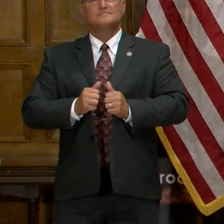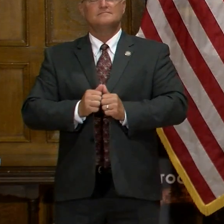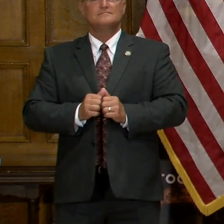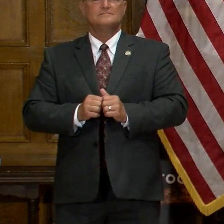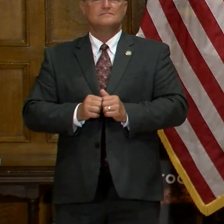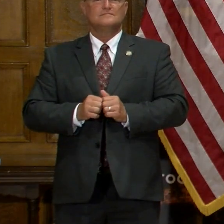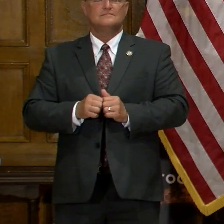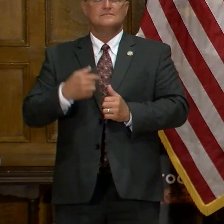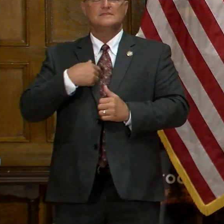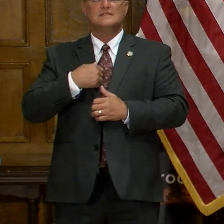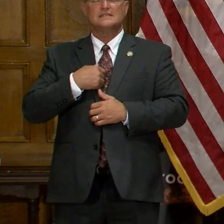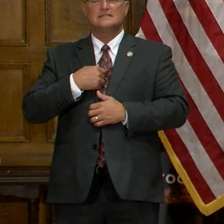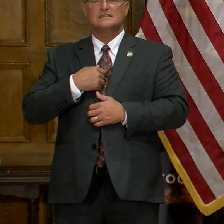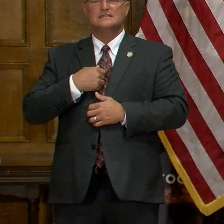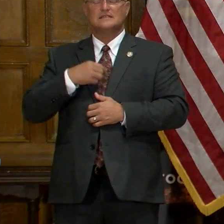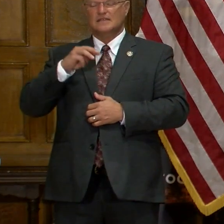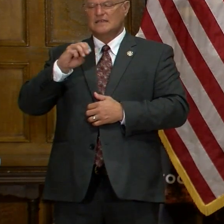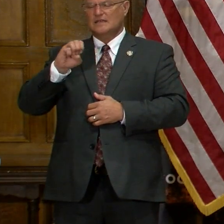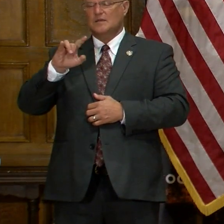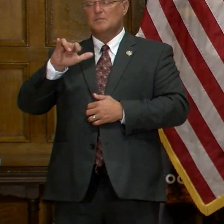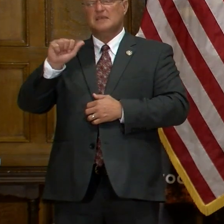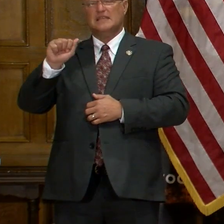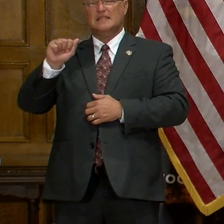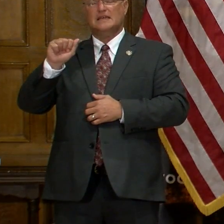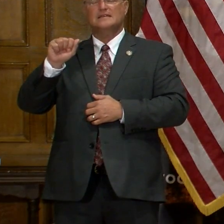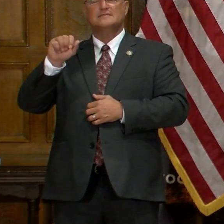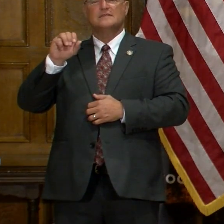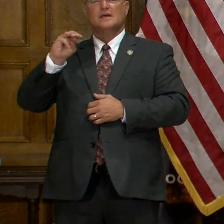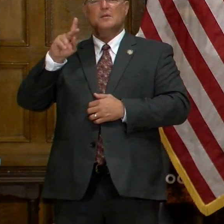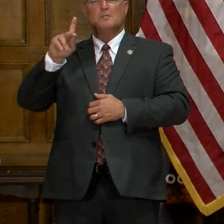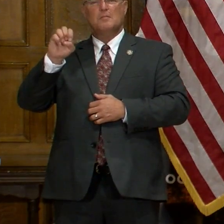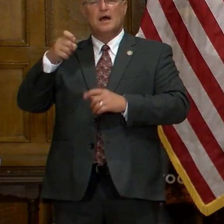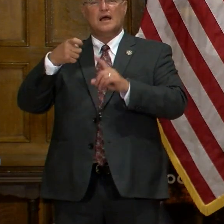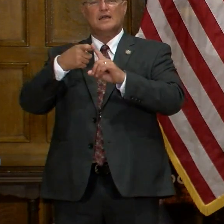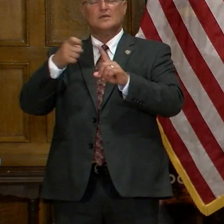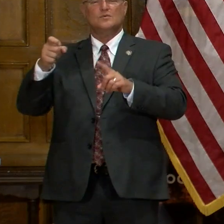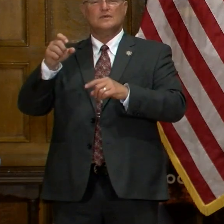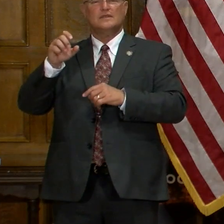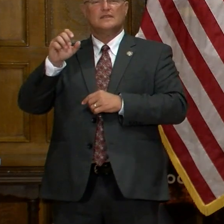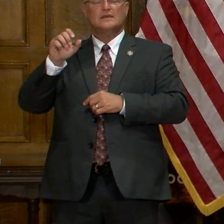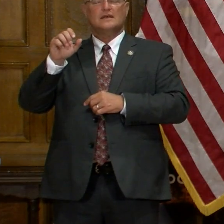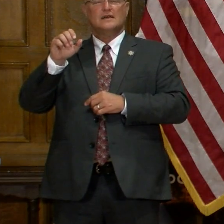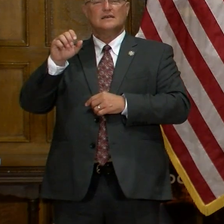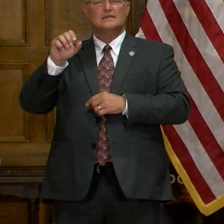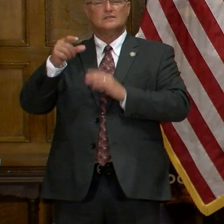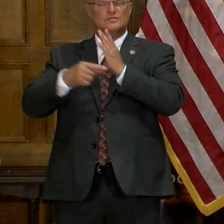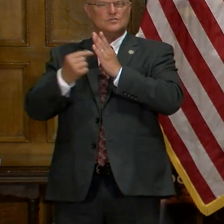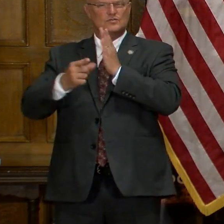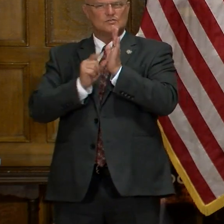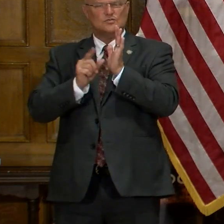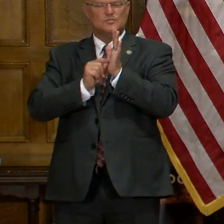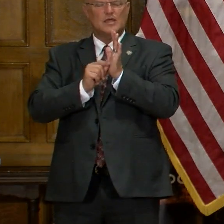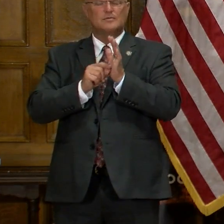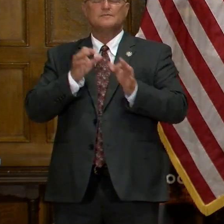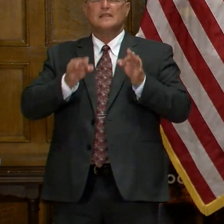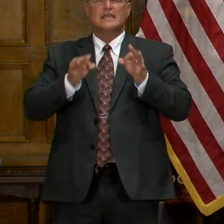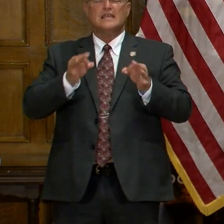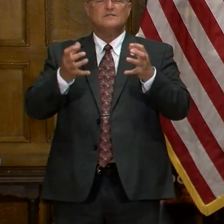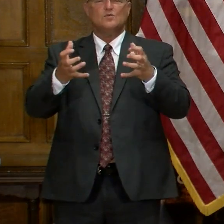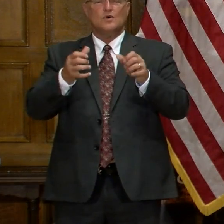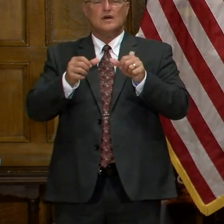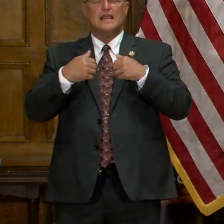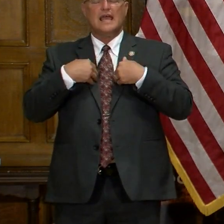is Mike McNeil at MagnoliaReporter.com. If the decision is made to push the start of the school year beyond Labor